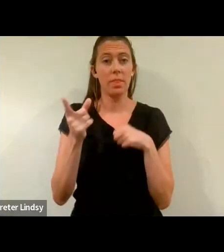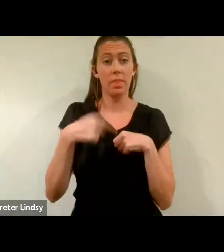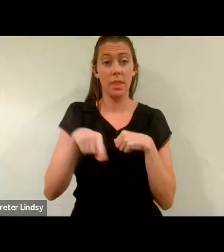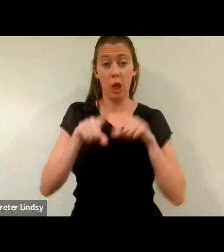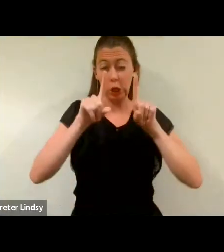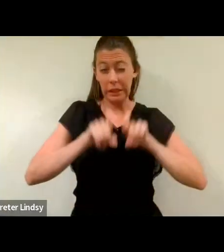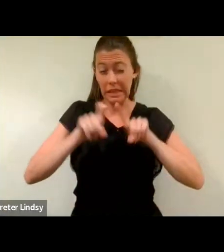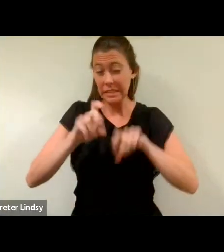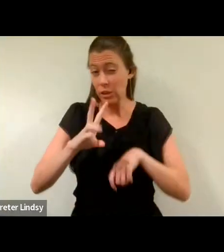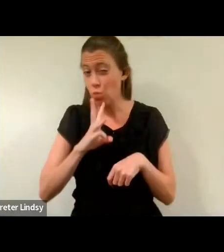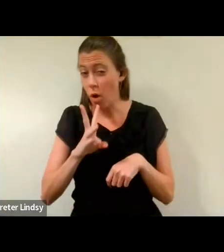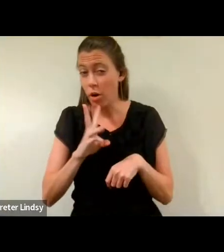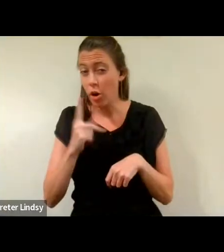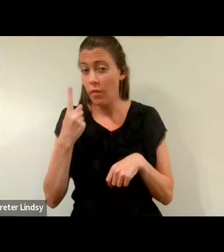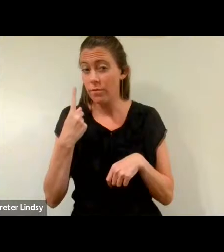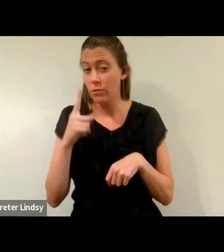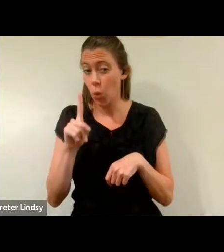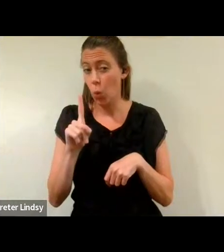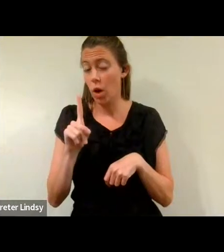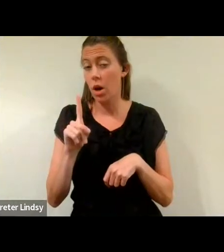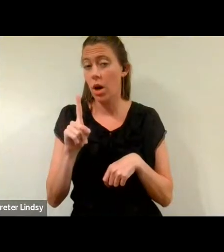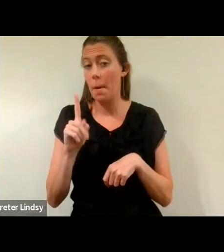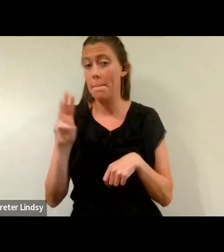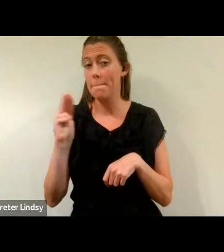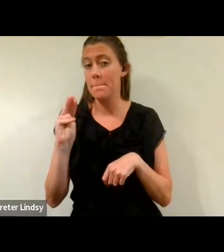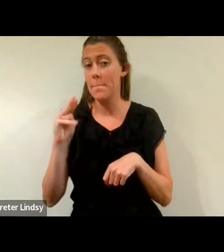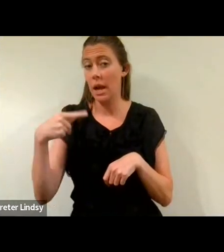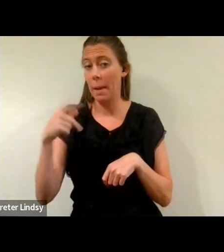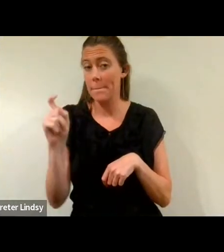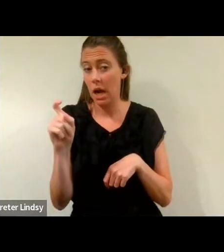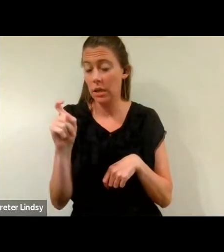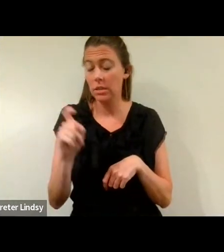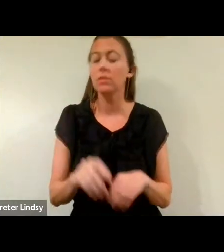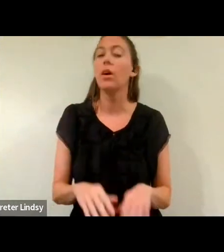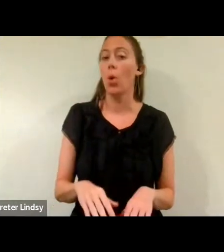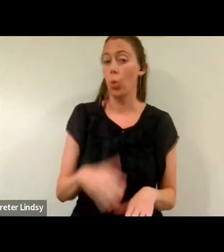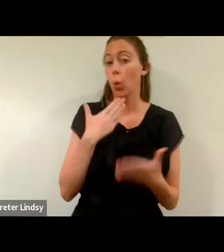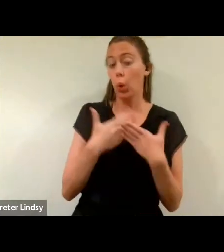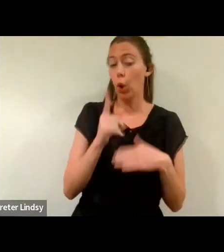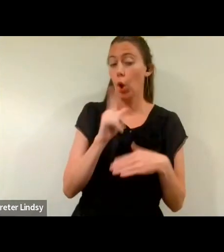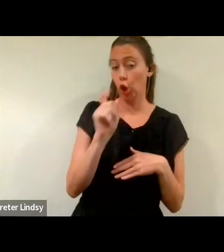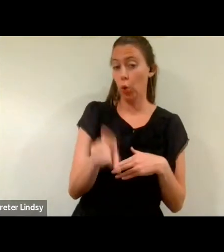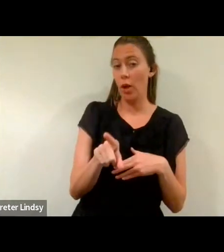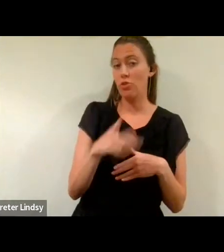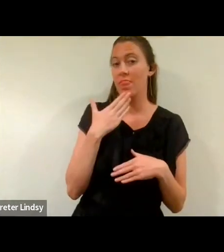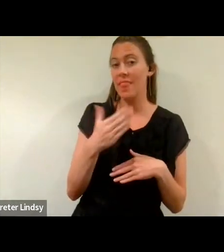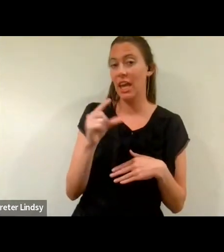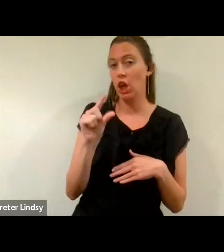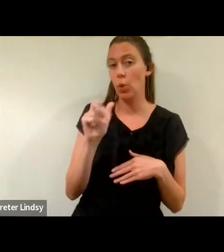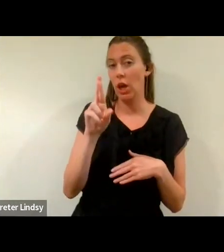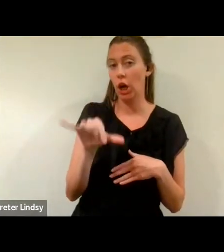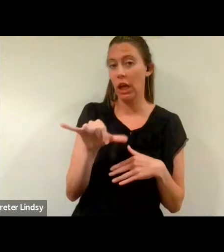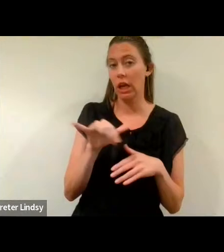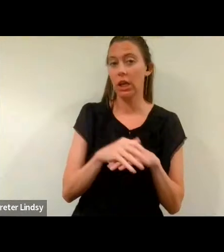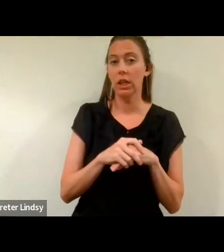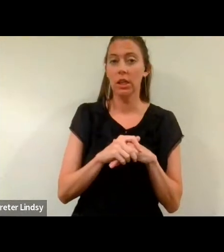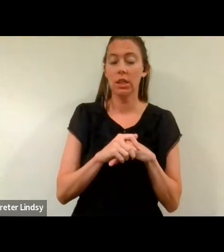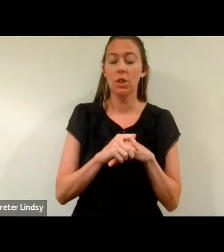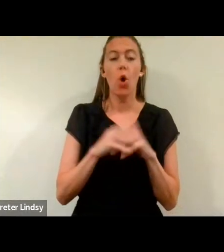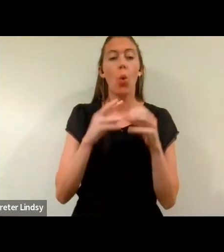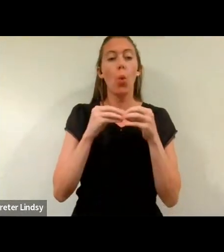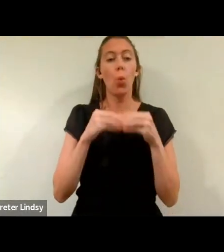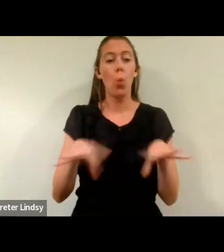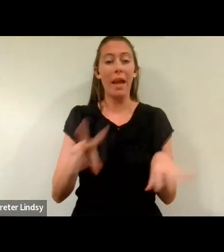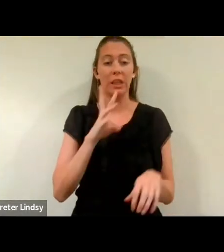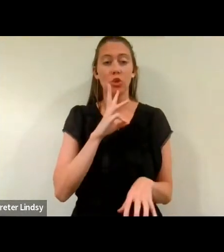wastewater? Yeah, that's another good question, Gary. Thank you for that. Wastewater in